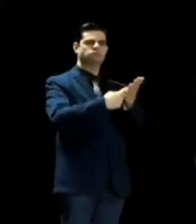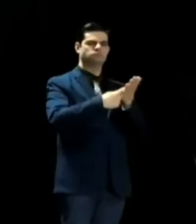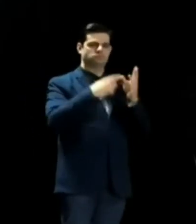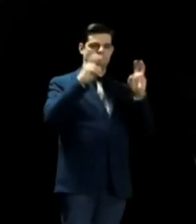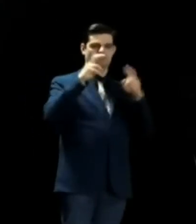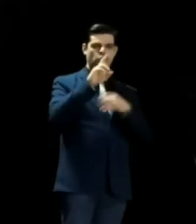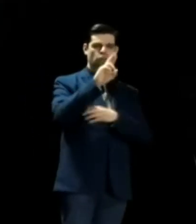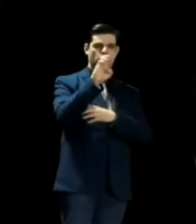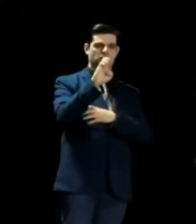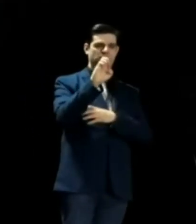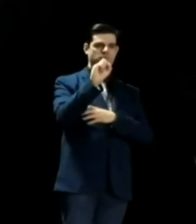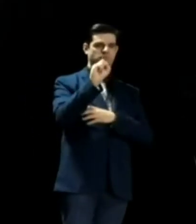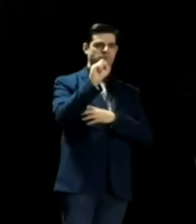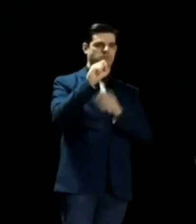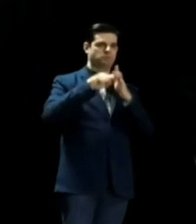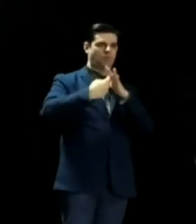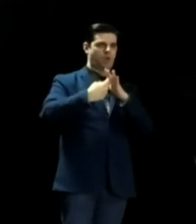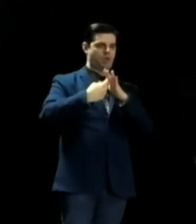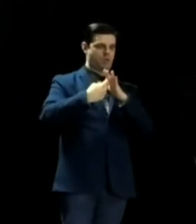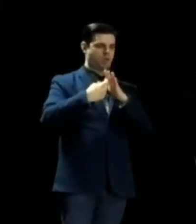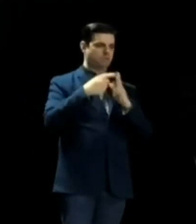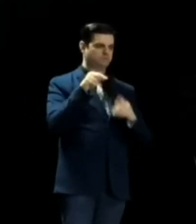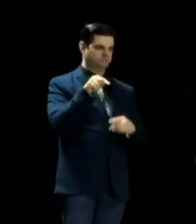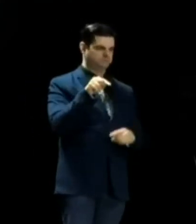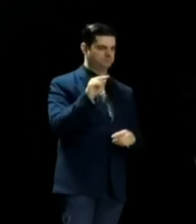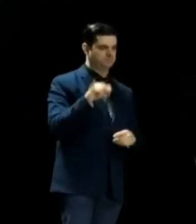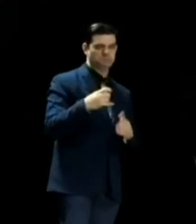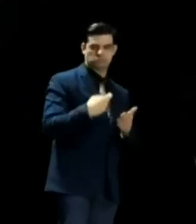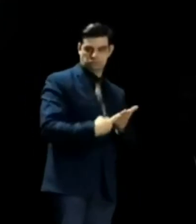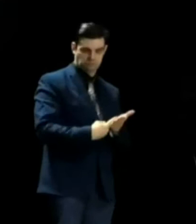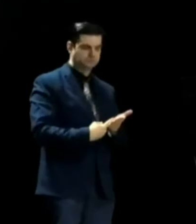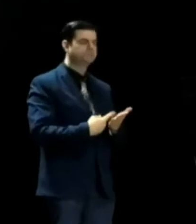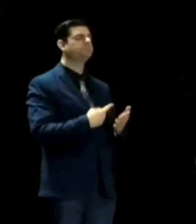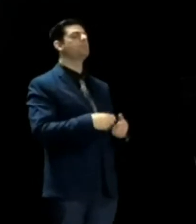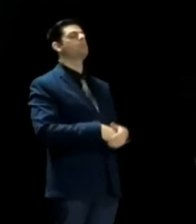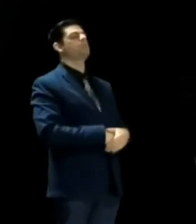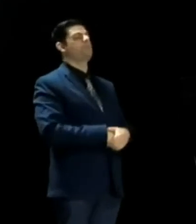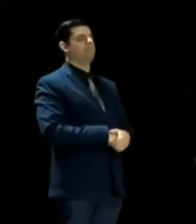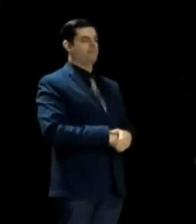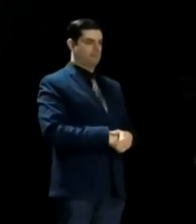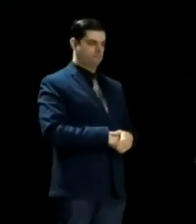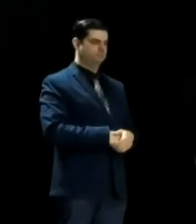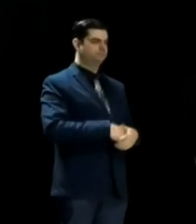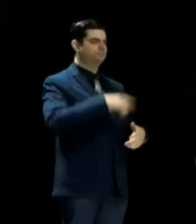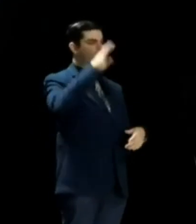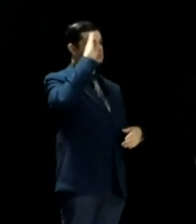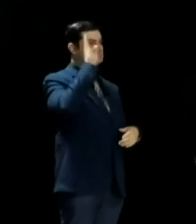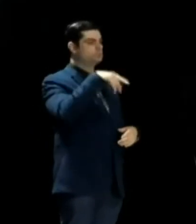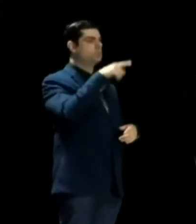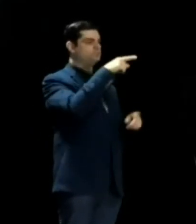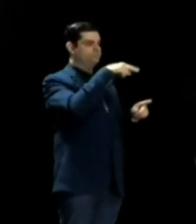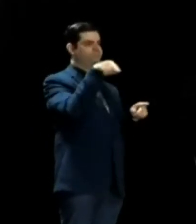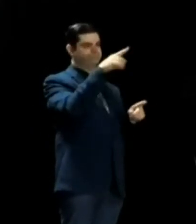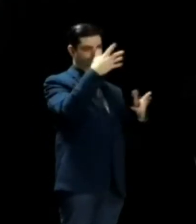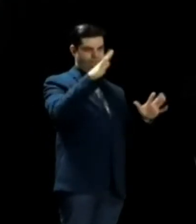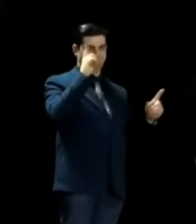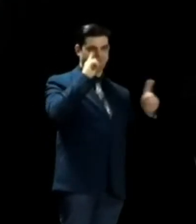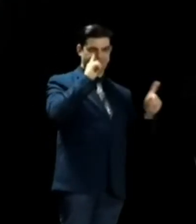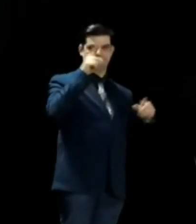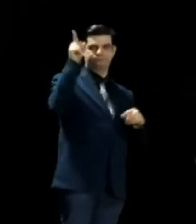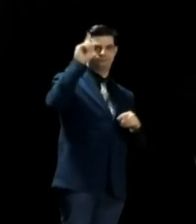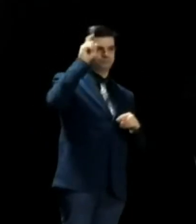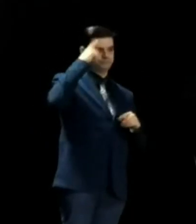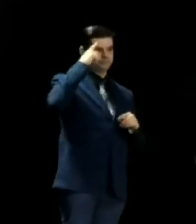that. And I know everybody heard about the federal government giving some guidance to